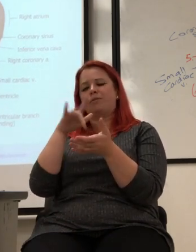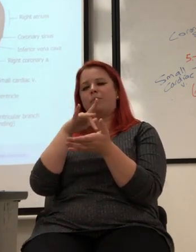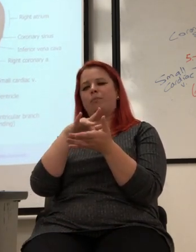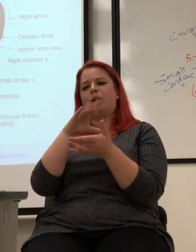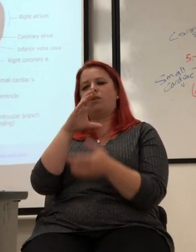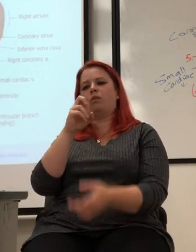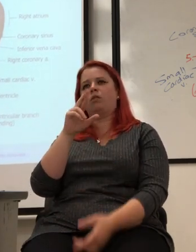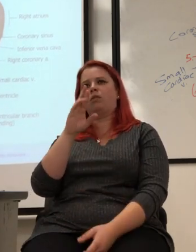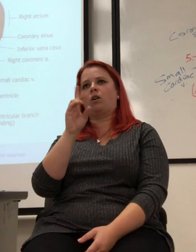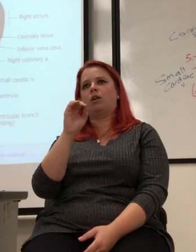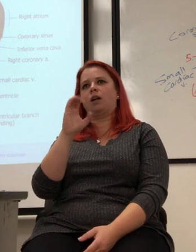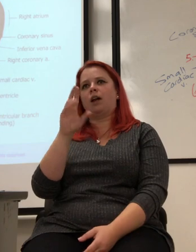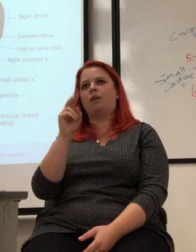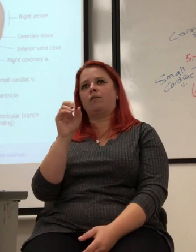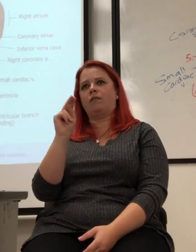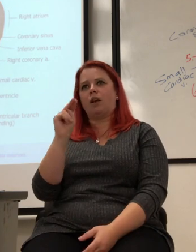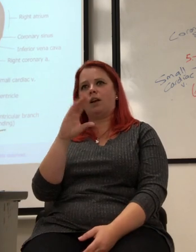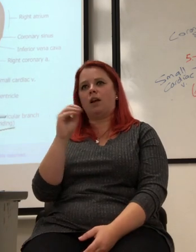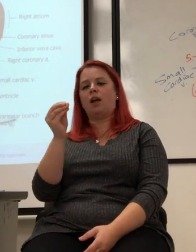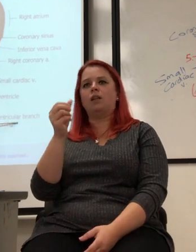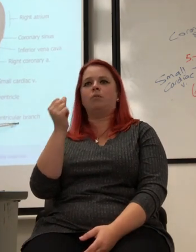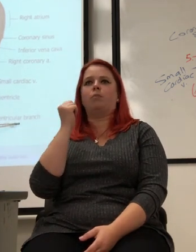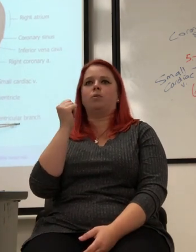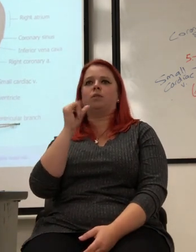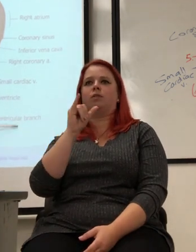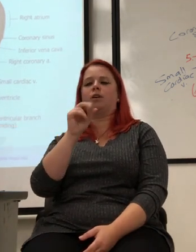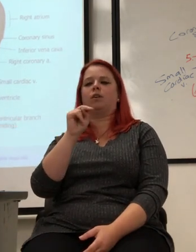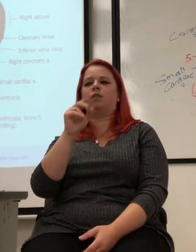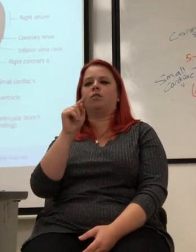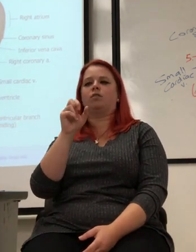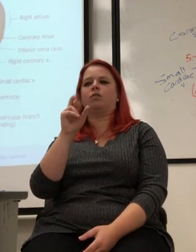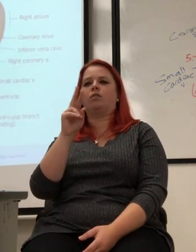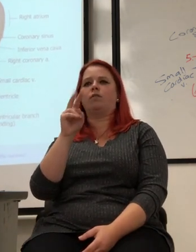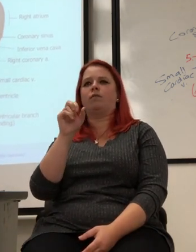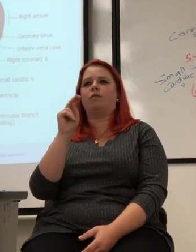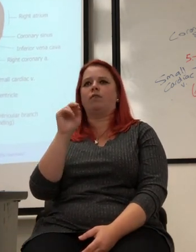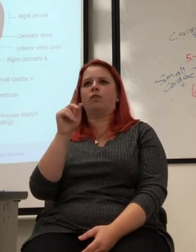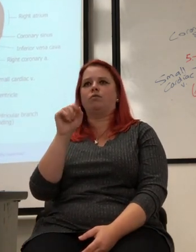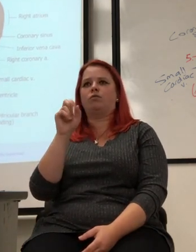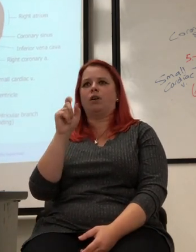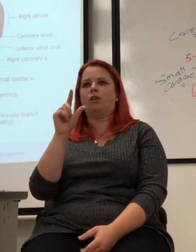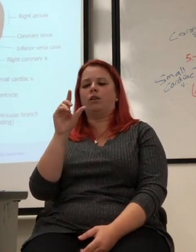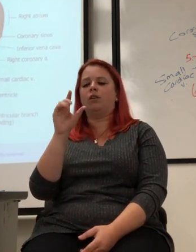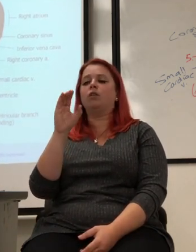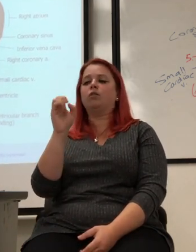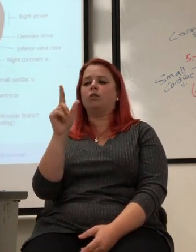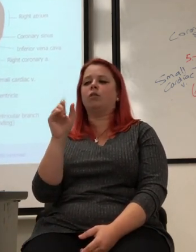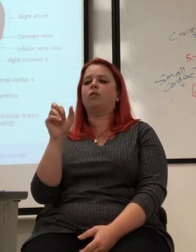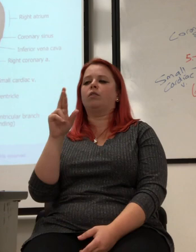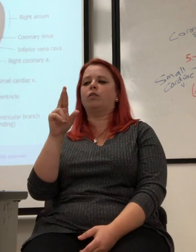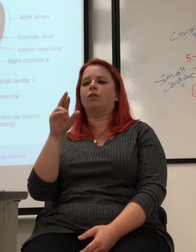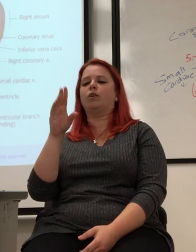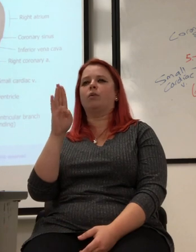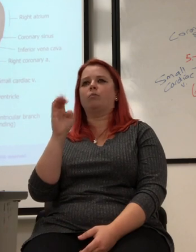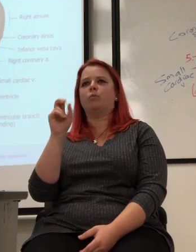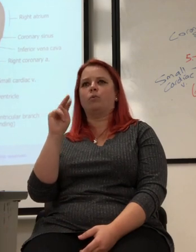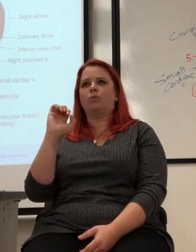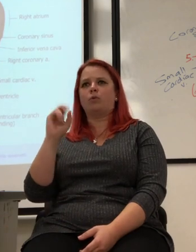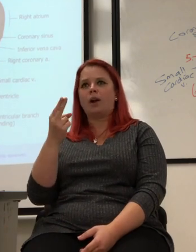posterior interventricular branch. Back there. Okay, there's coronary